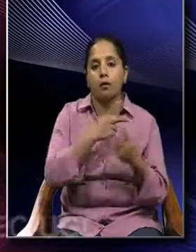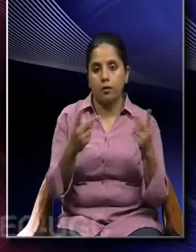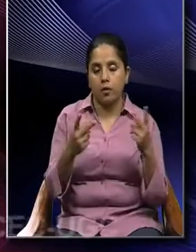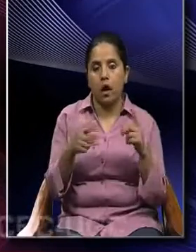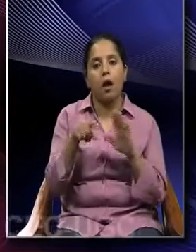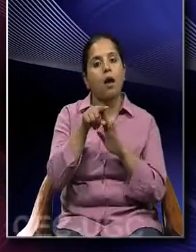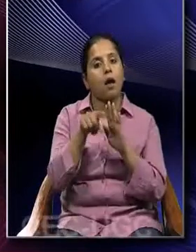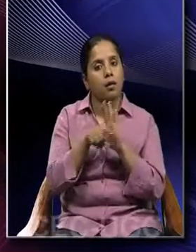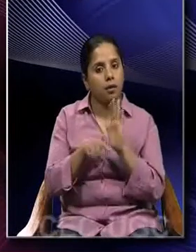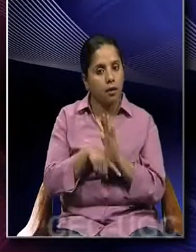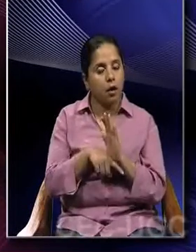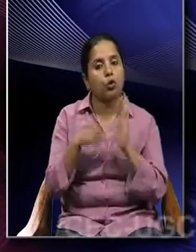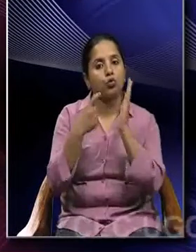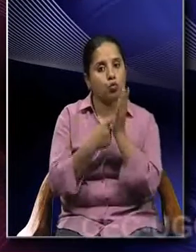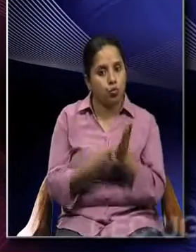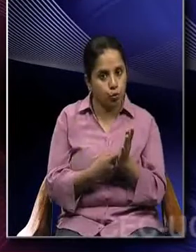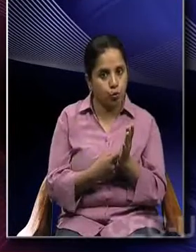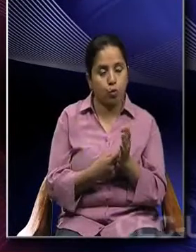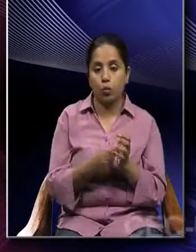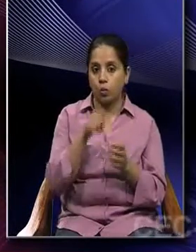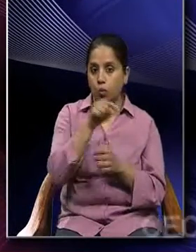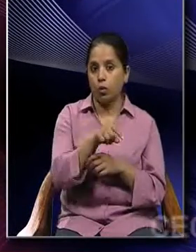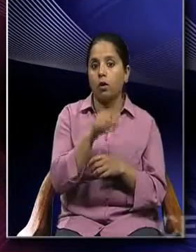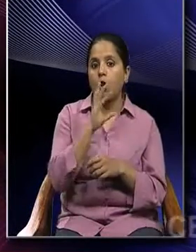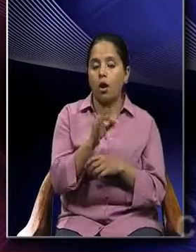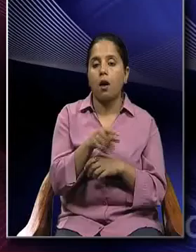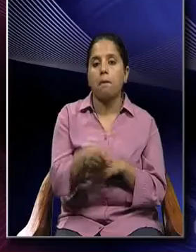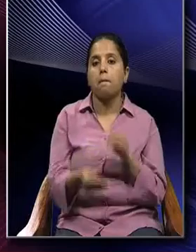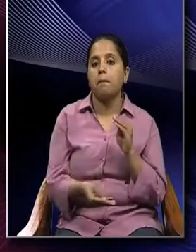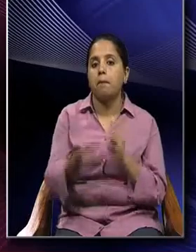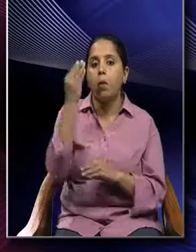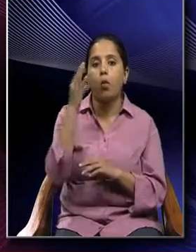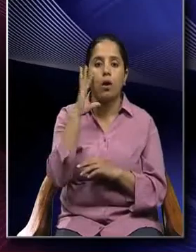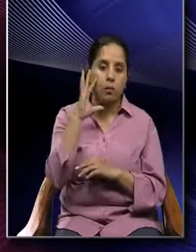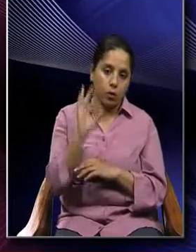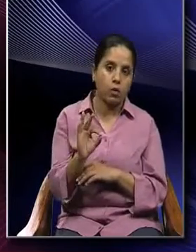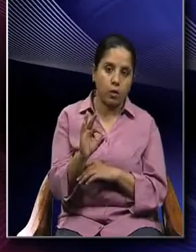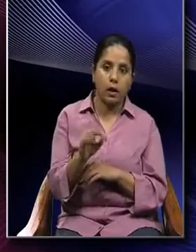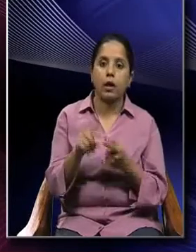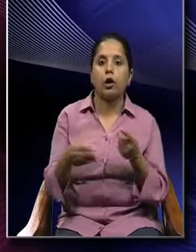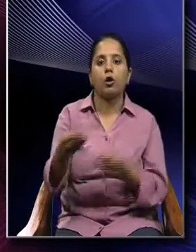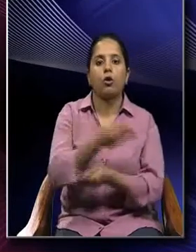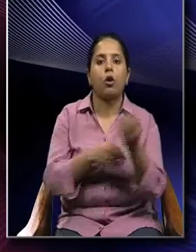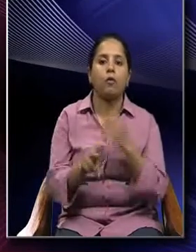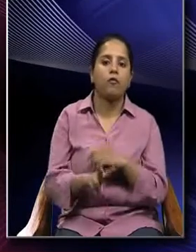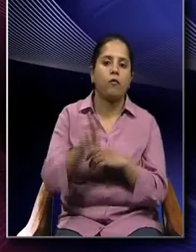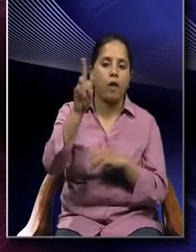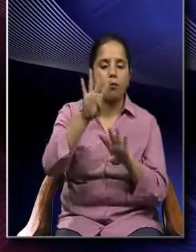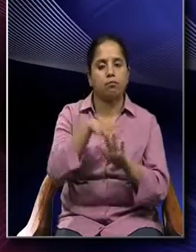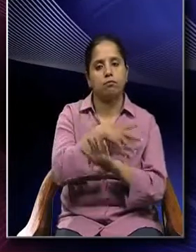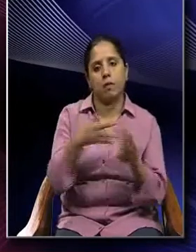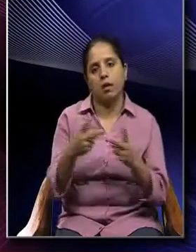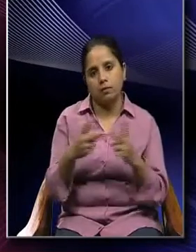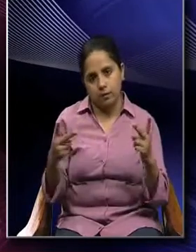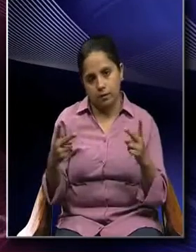ethical principles. So this is something which is more important than only adding economic values to the balance sheet.